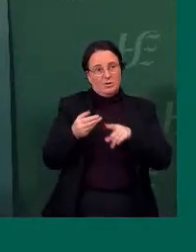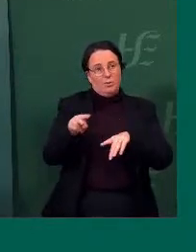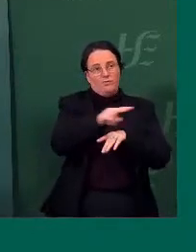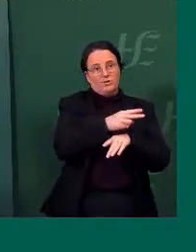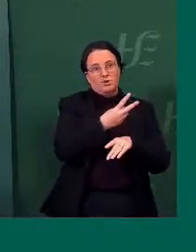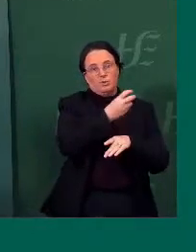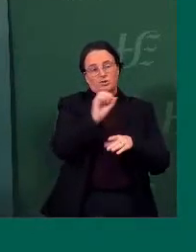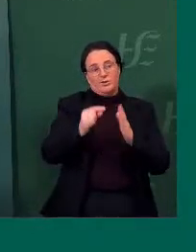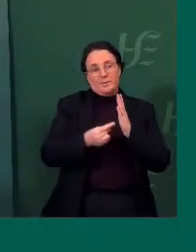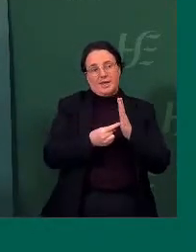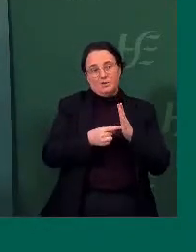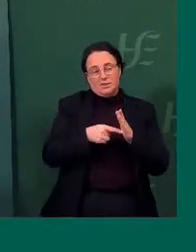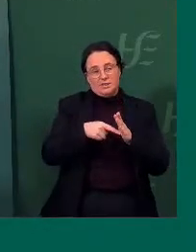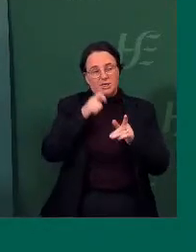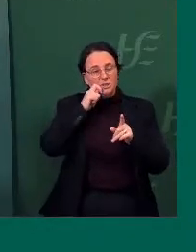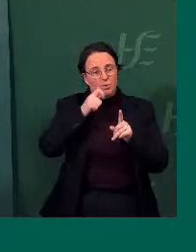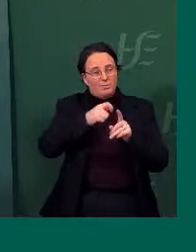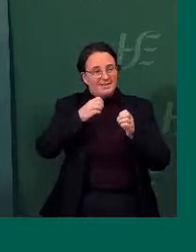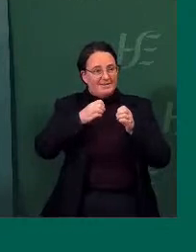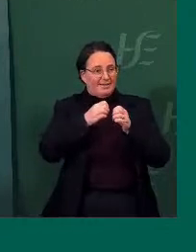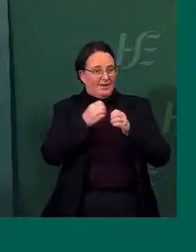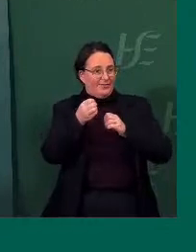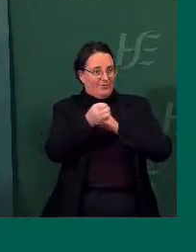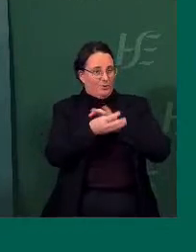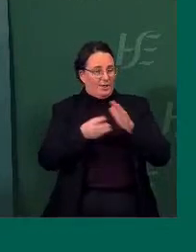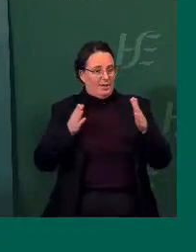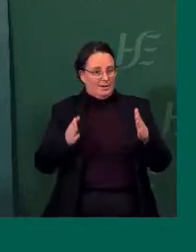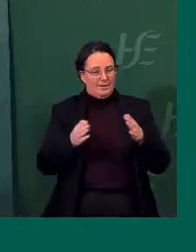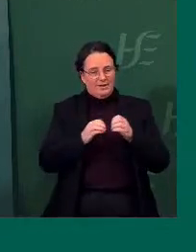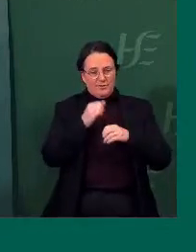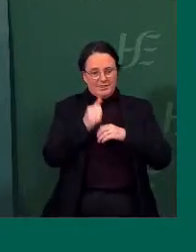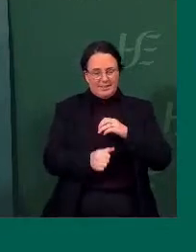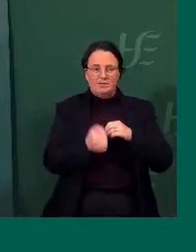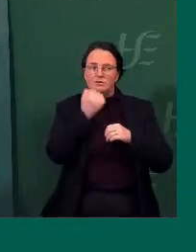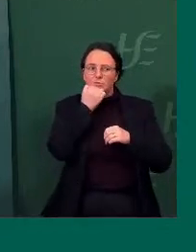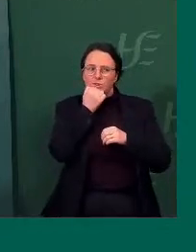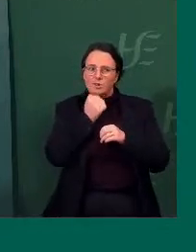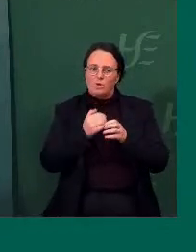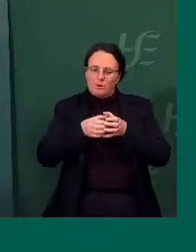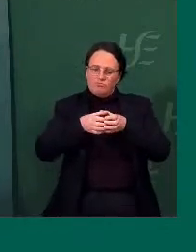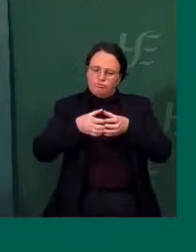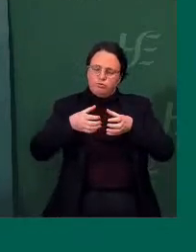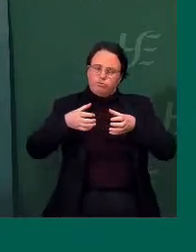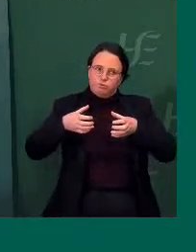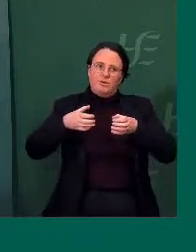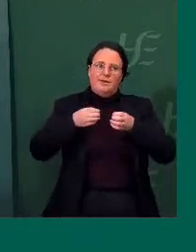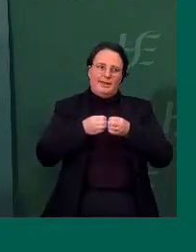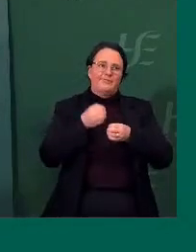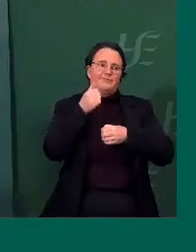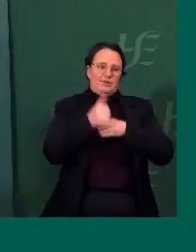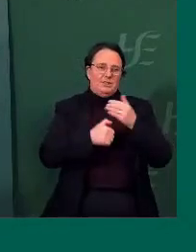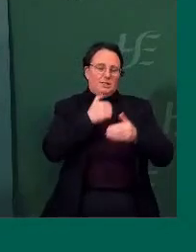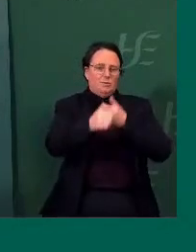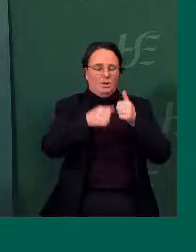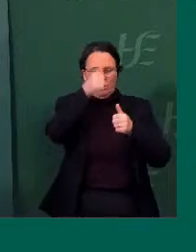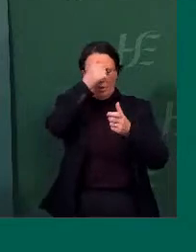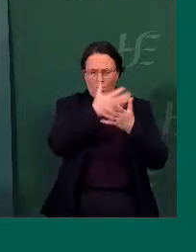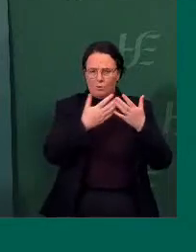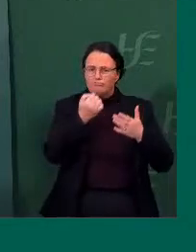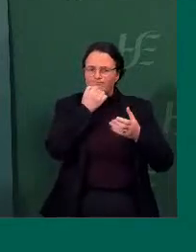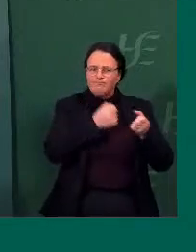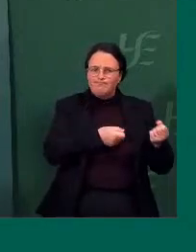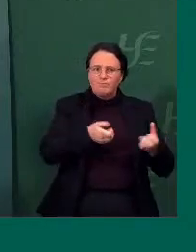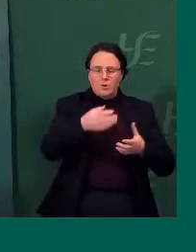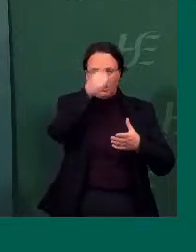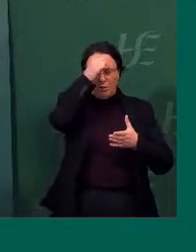swabs per week running through at the moment. And again, the average test per day increasing at all times. So there's huge numbers going through the system. We know there are parts of the